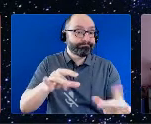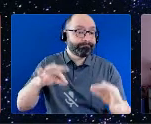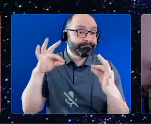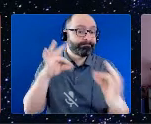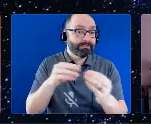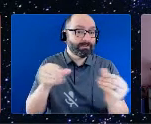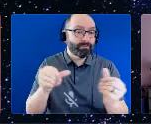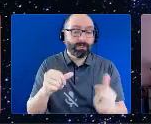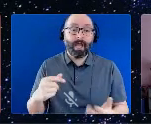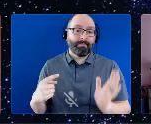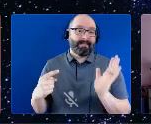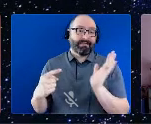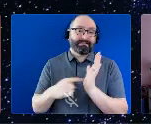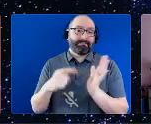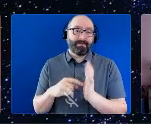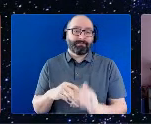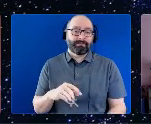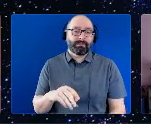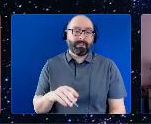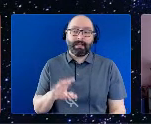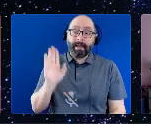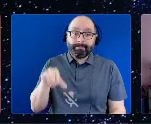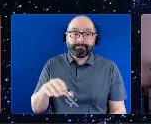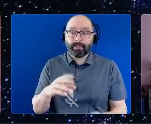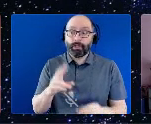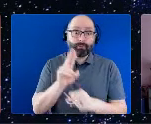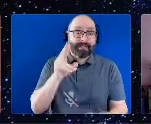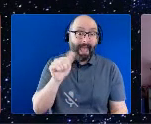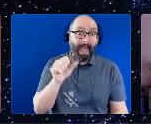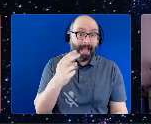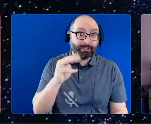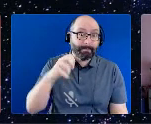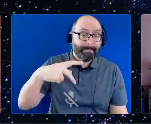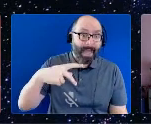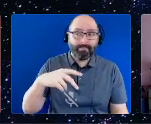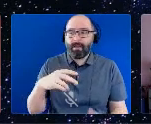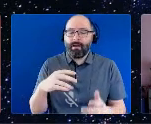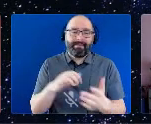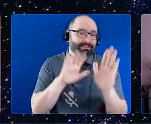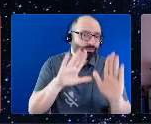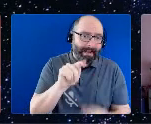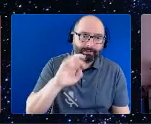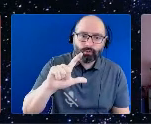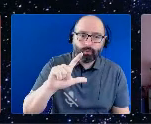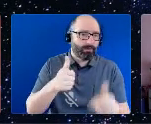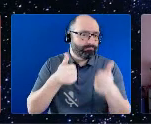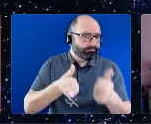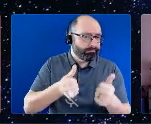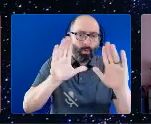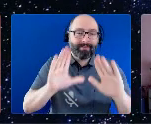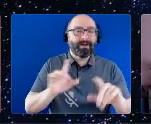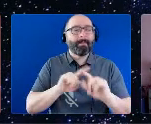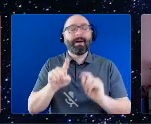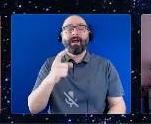it easier. Like, hey man, use hash maps, right? They'll make things simpler. They're a great tool. They'll also make things optimal. But you want to choose an approach